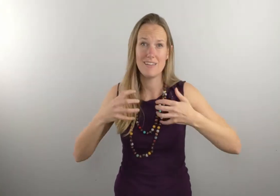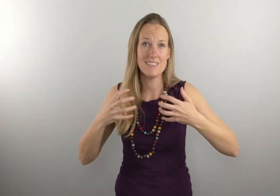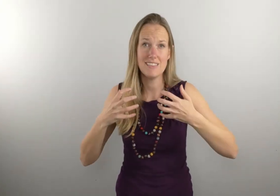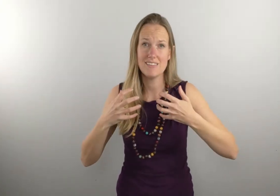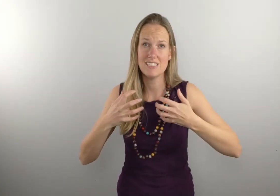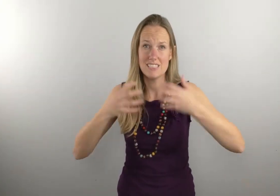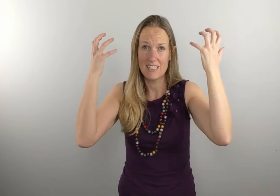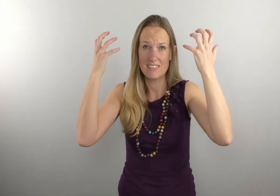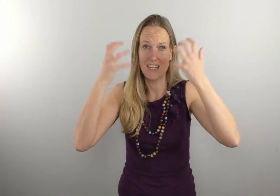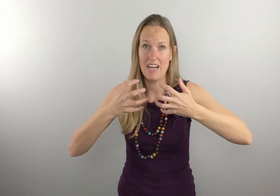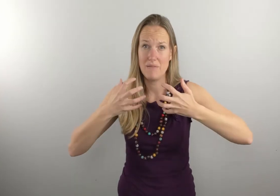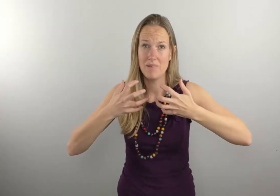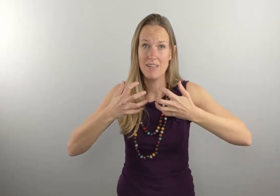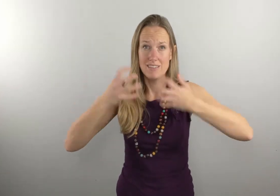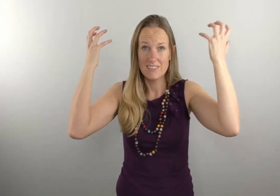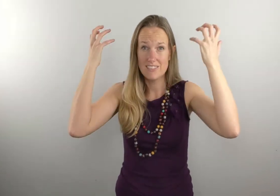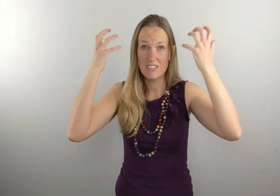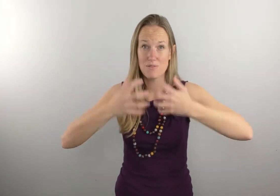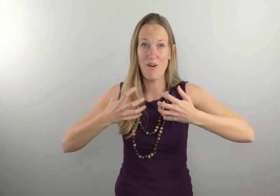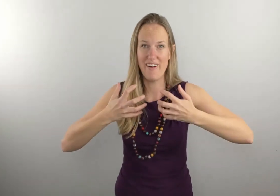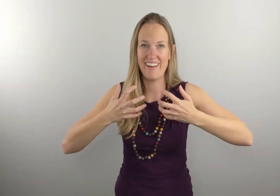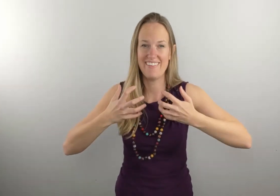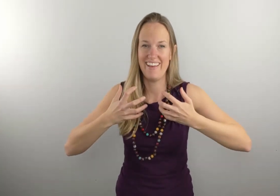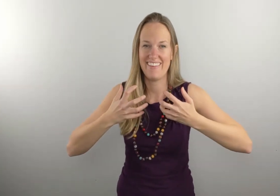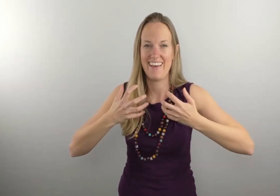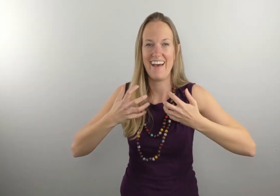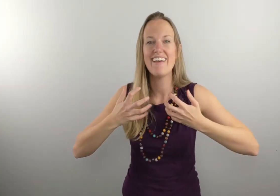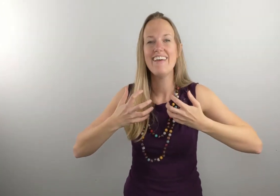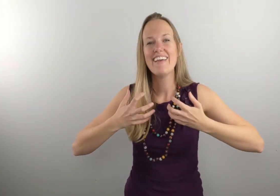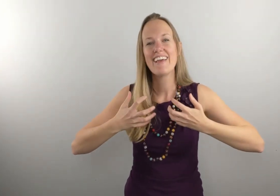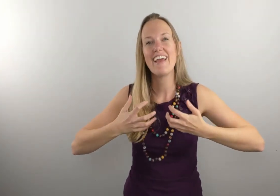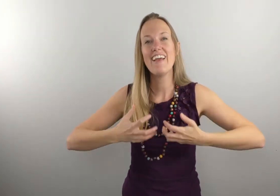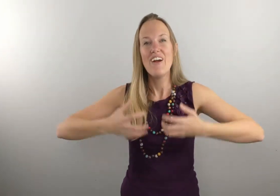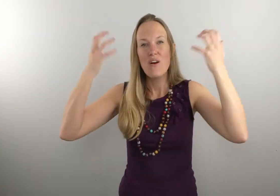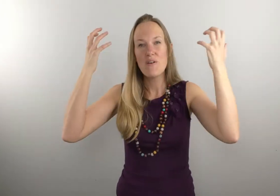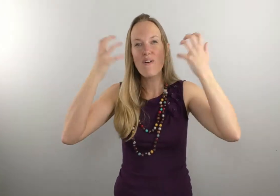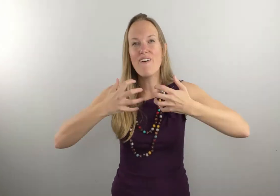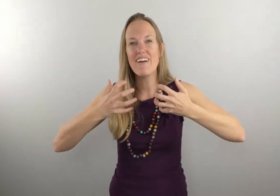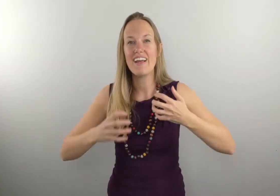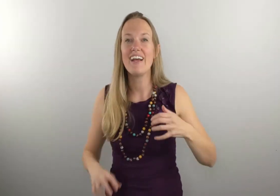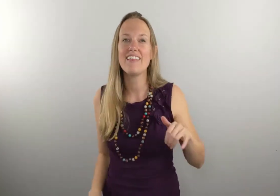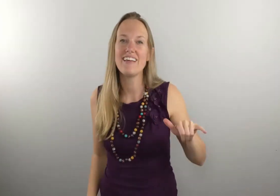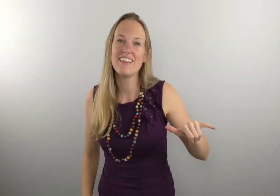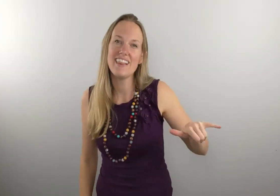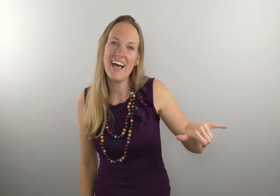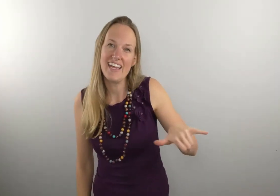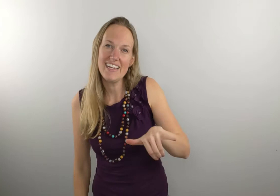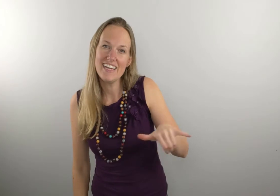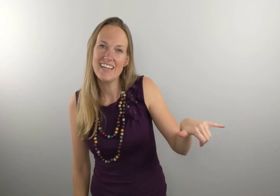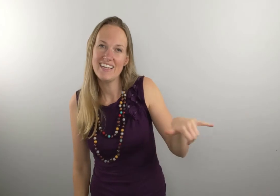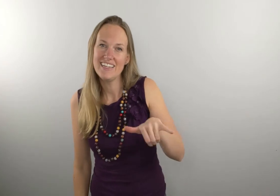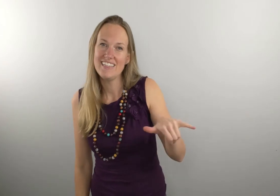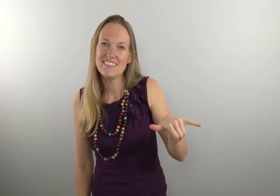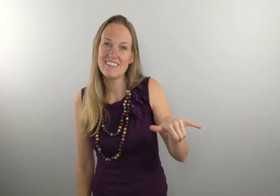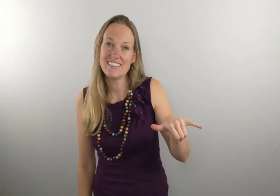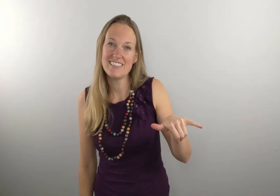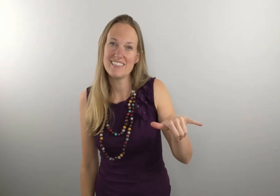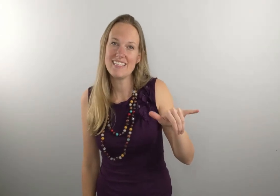honestly, there's just not time. So just roaring like that, okay? Roaring, and then like, so this is the same